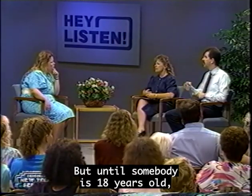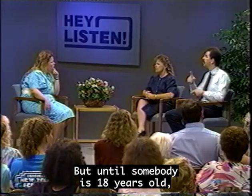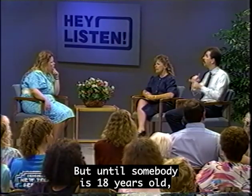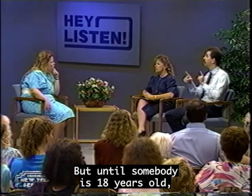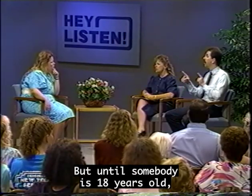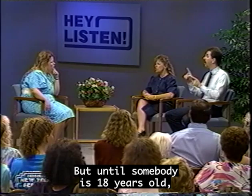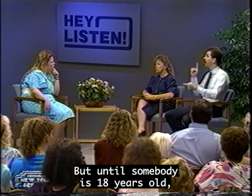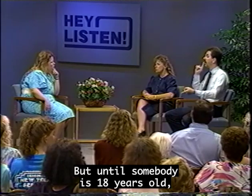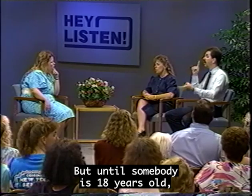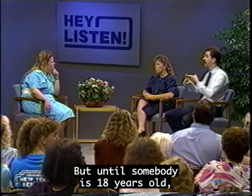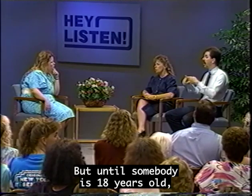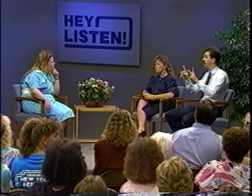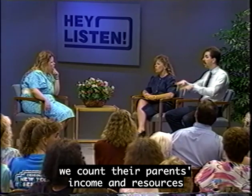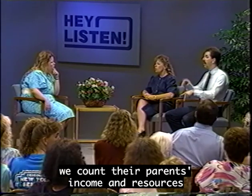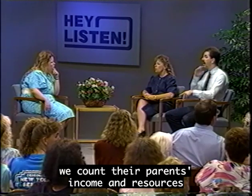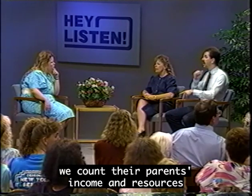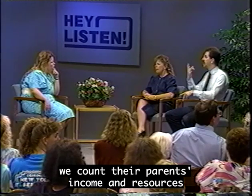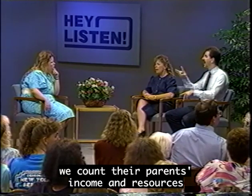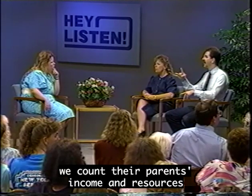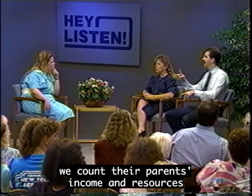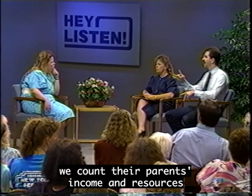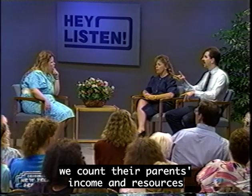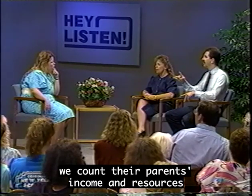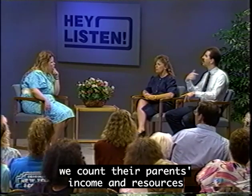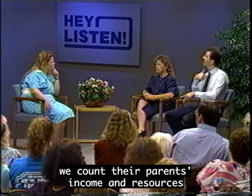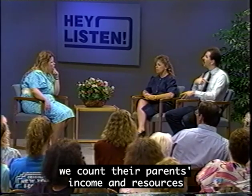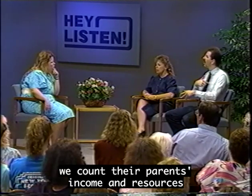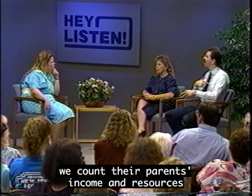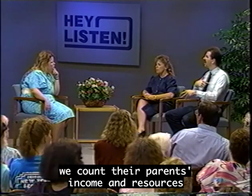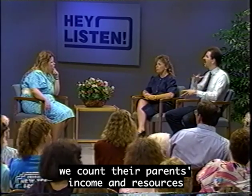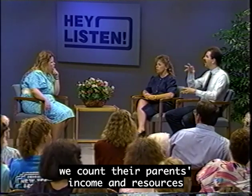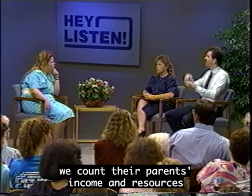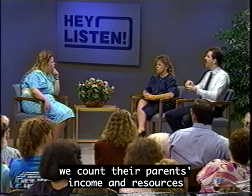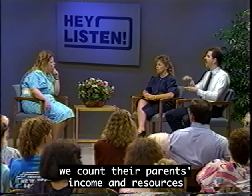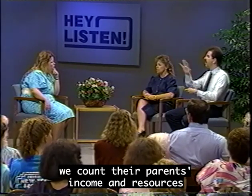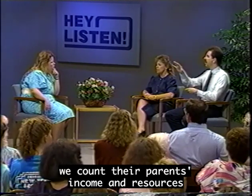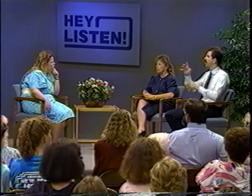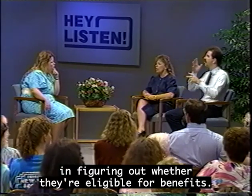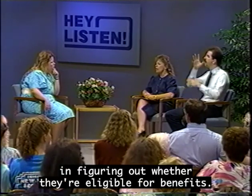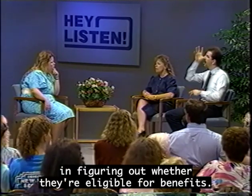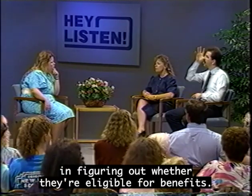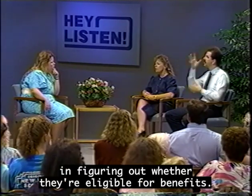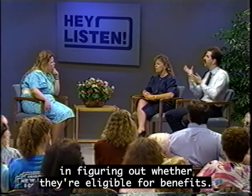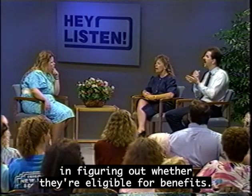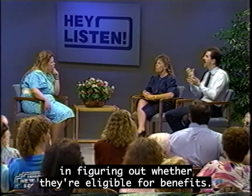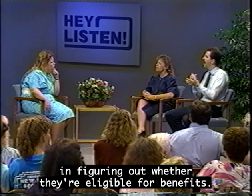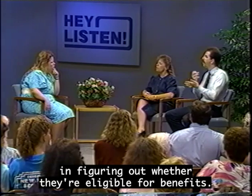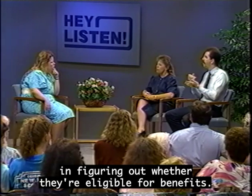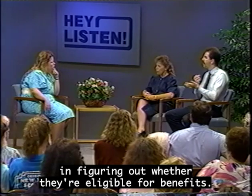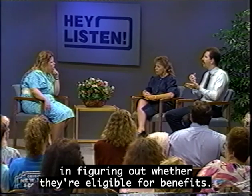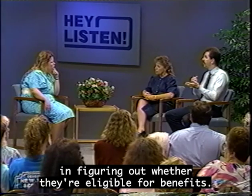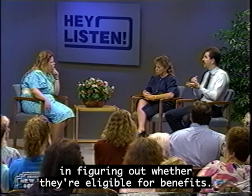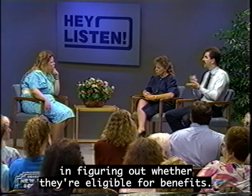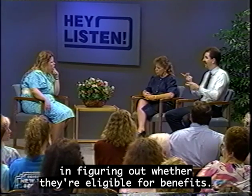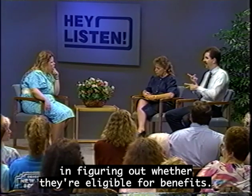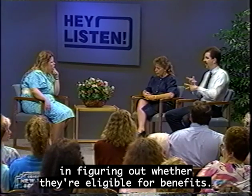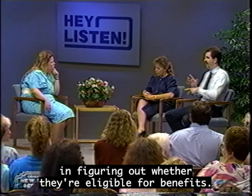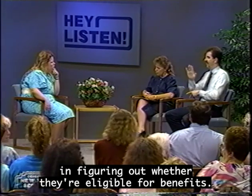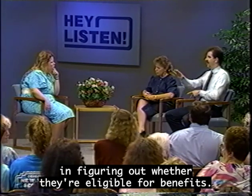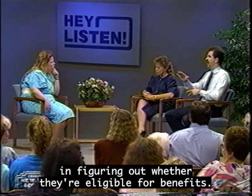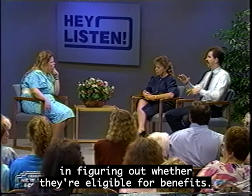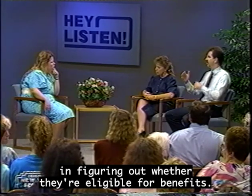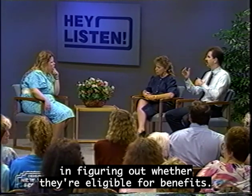until somebody's 18 years old, we count their parents' income and resources in figuring out whether they're eligible